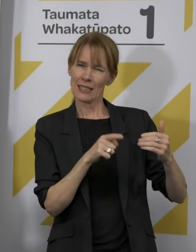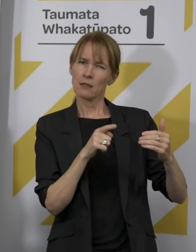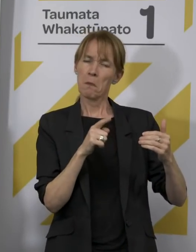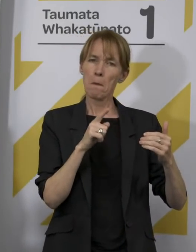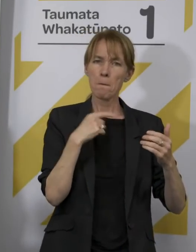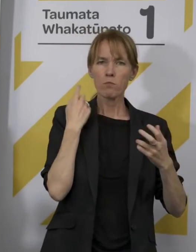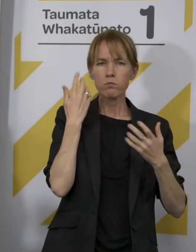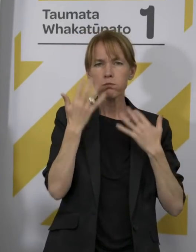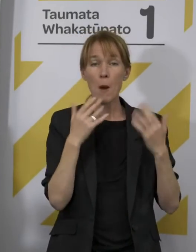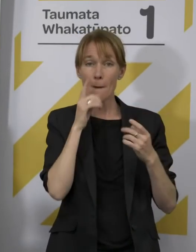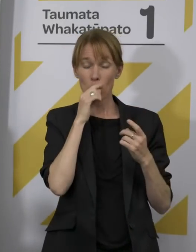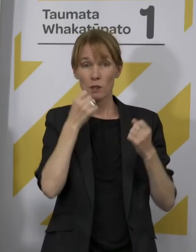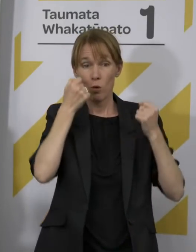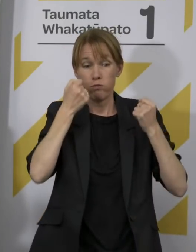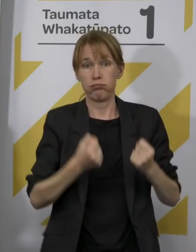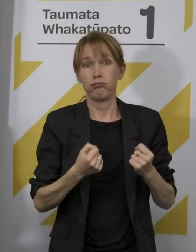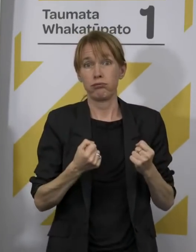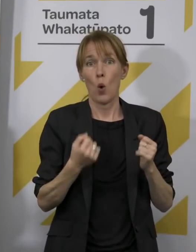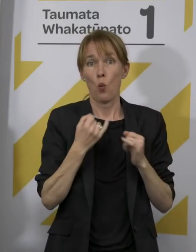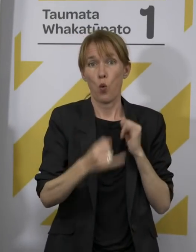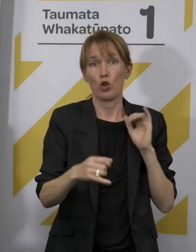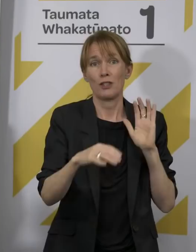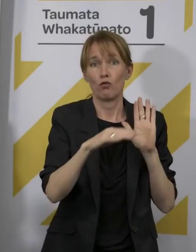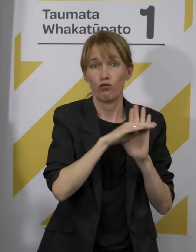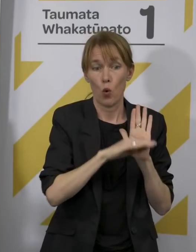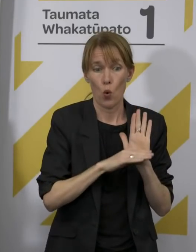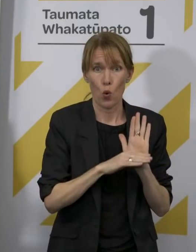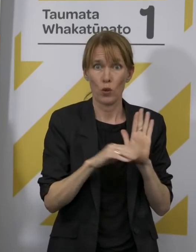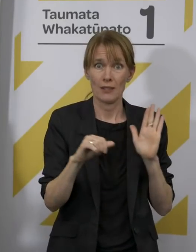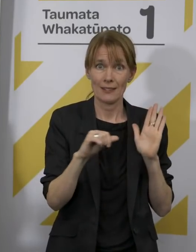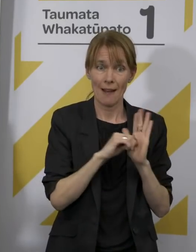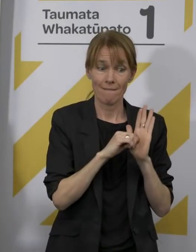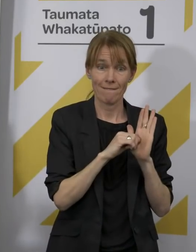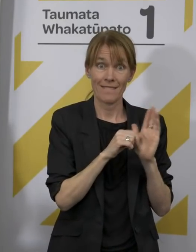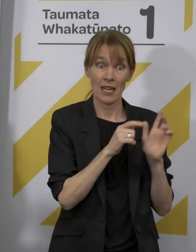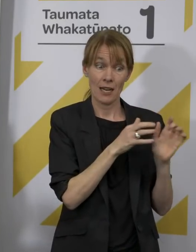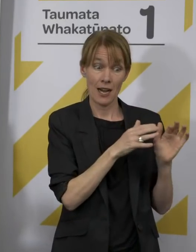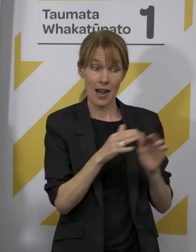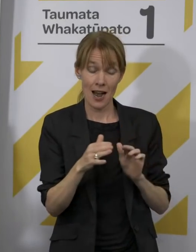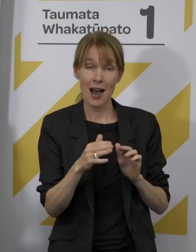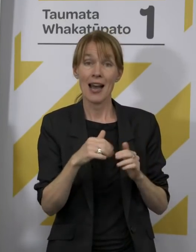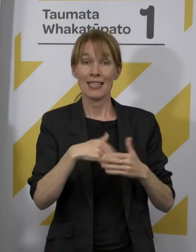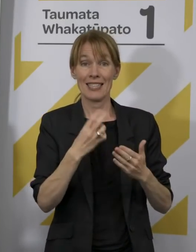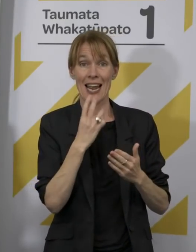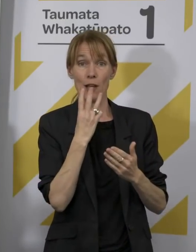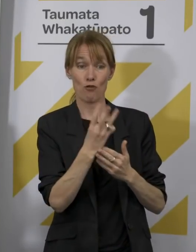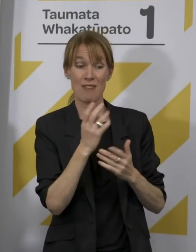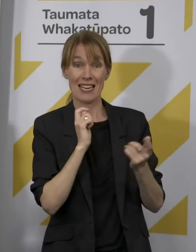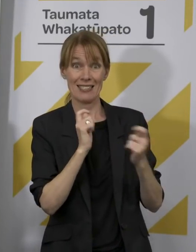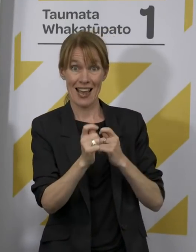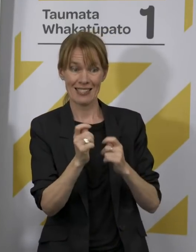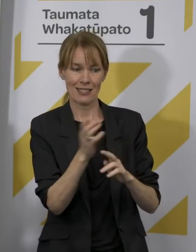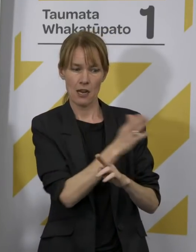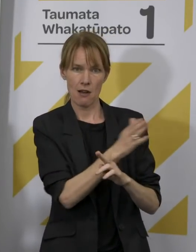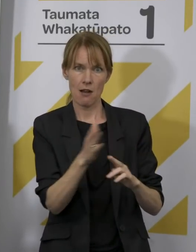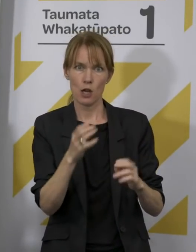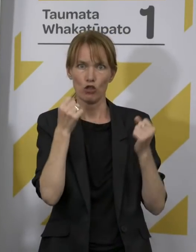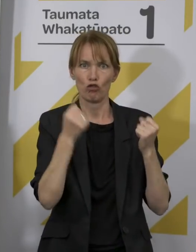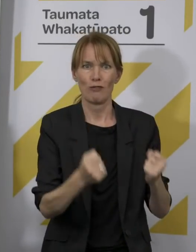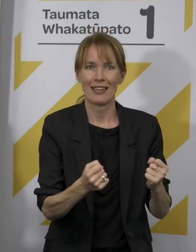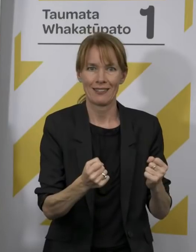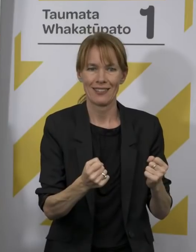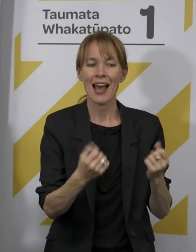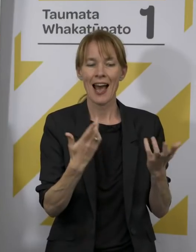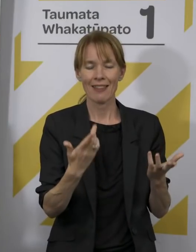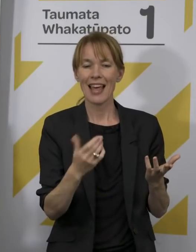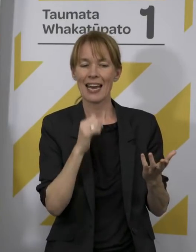it's working as it should. Perhaps the last couple of questions. Currently they're allowed to leave every day for some fresh air, is that correct? That's my understanding, yes.